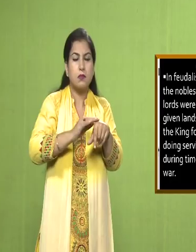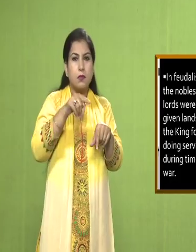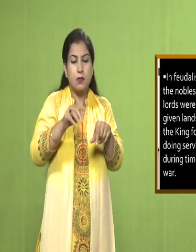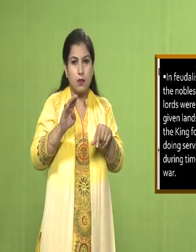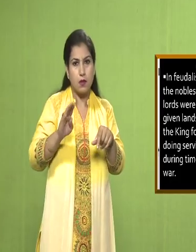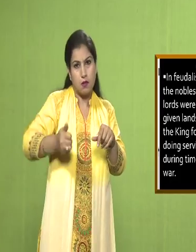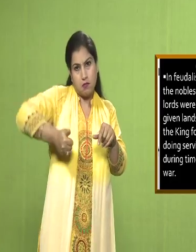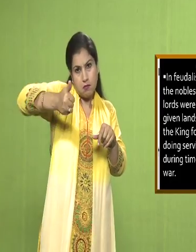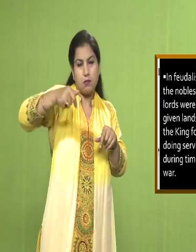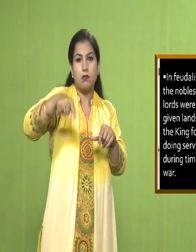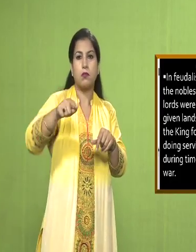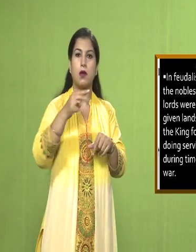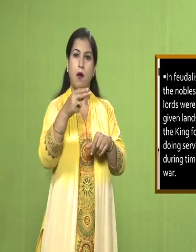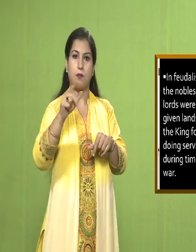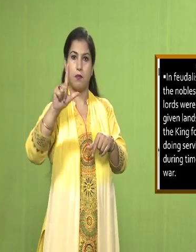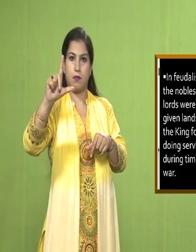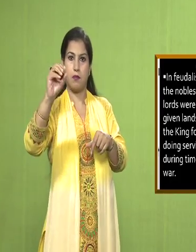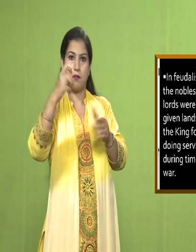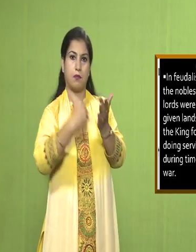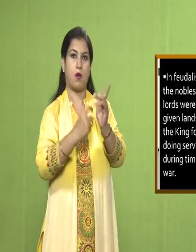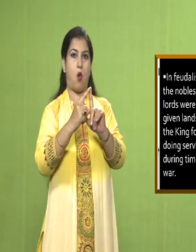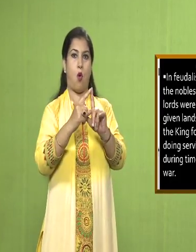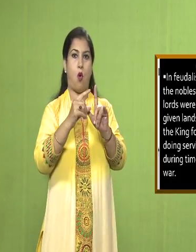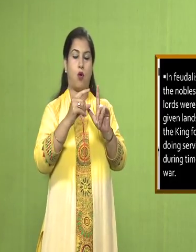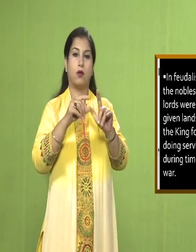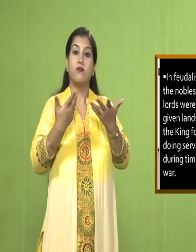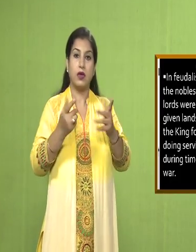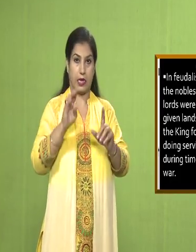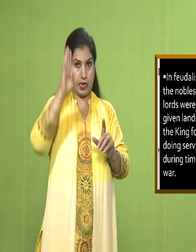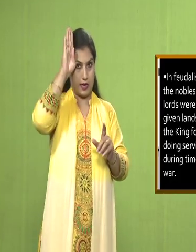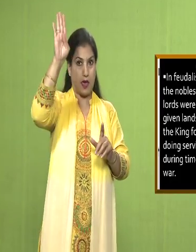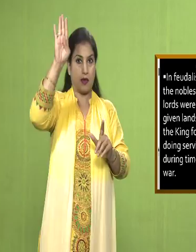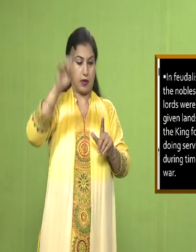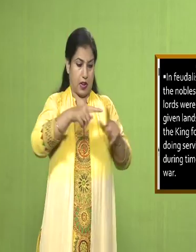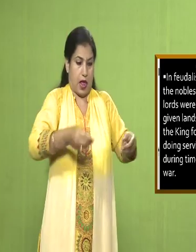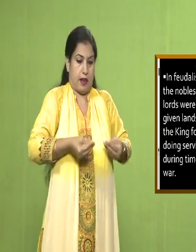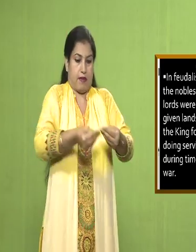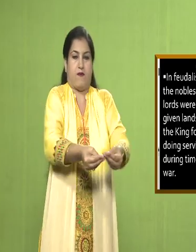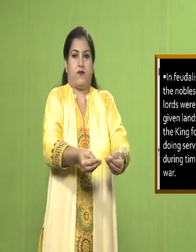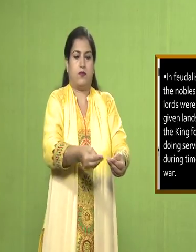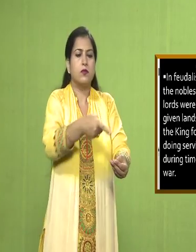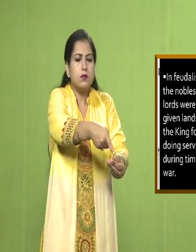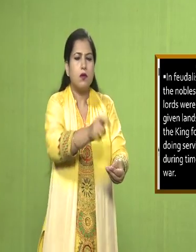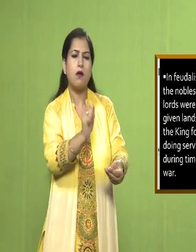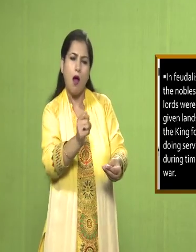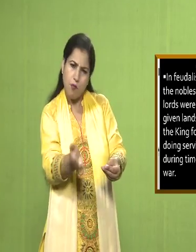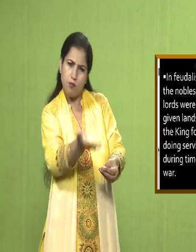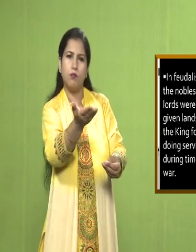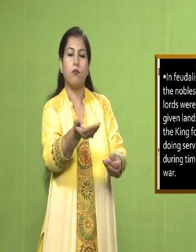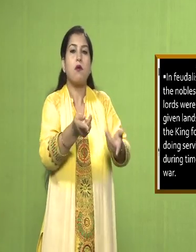because they were given lands by the king for doing service during the time of war.